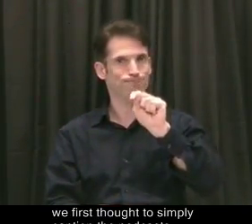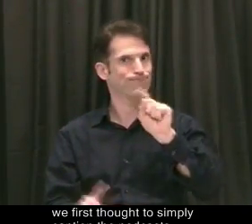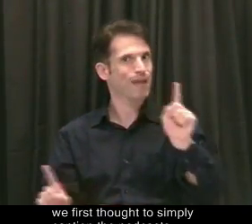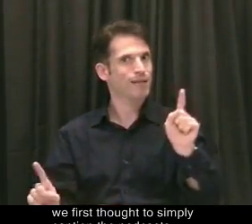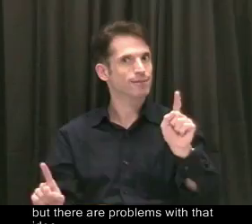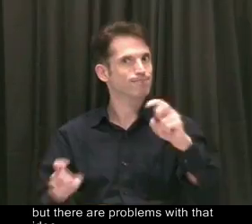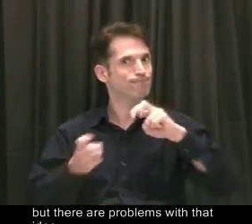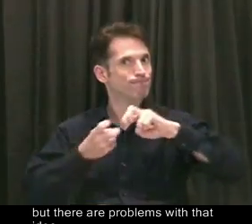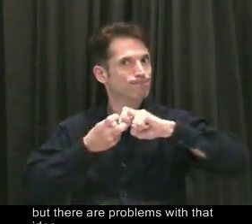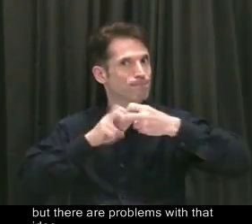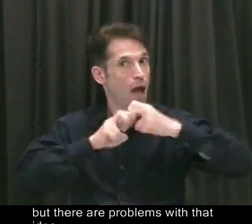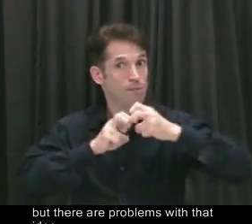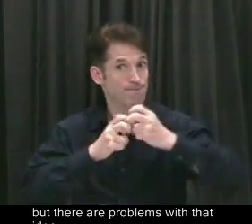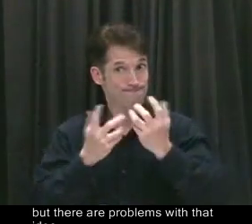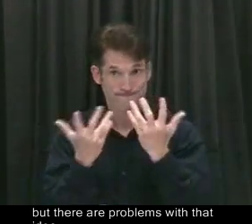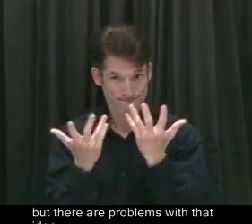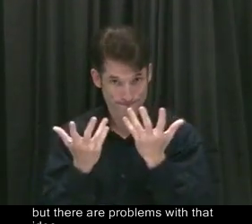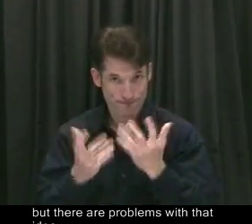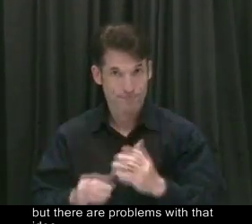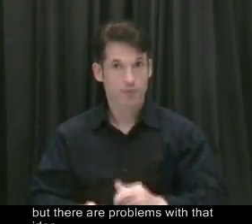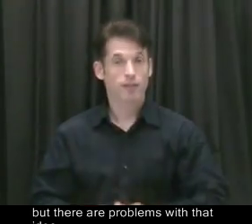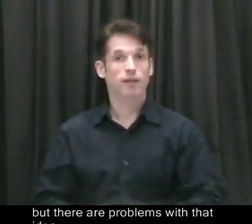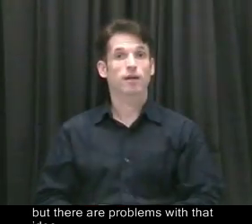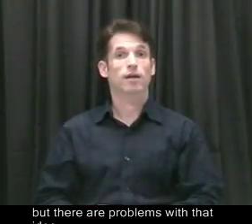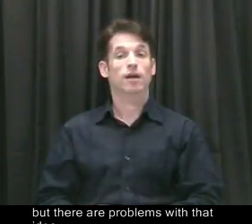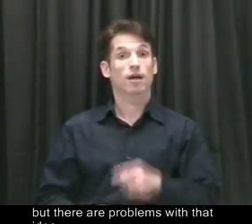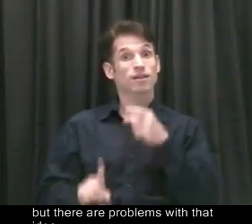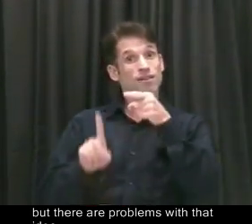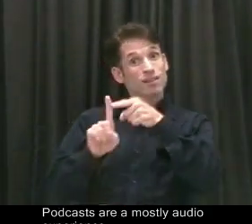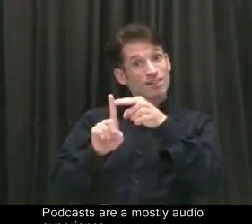podcasts. But there are problems with that idea.